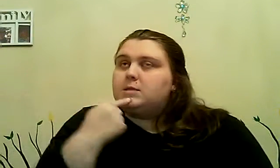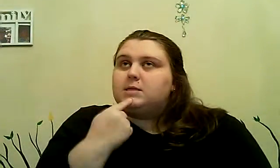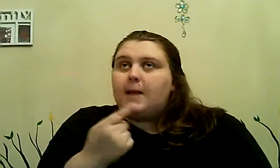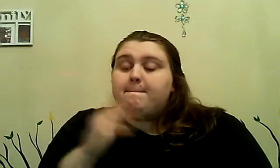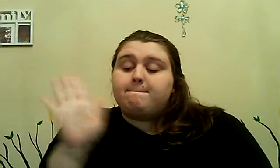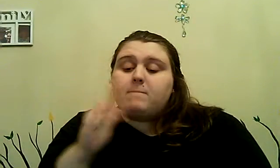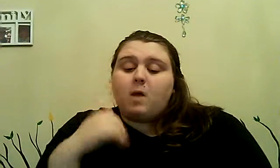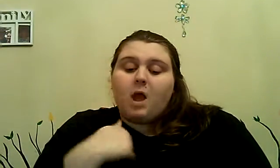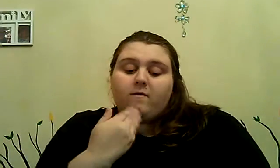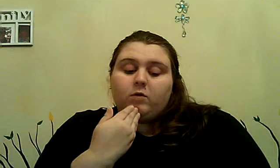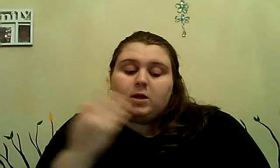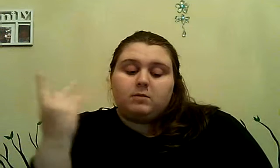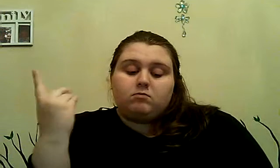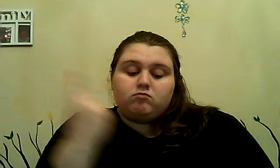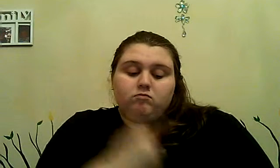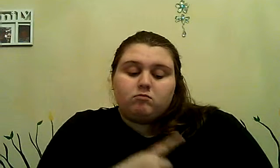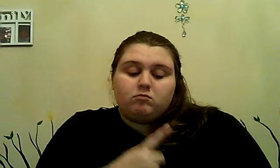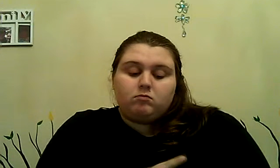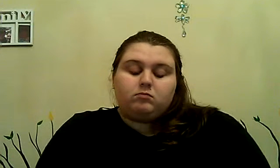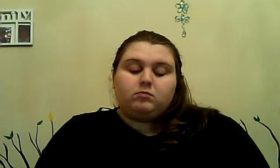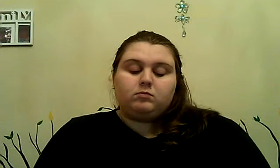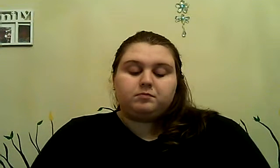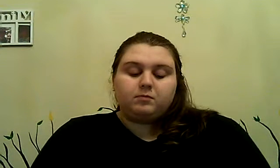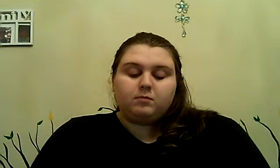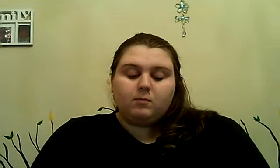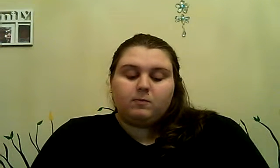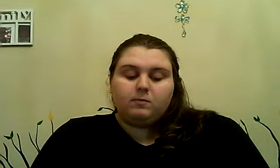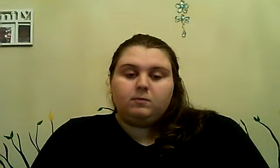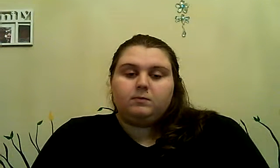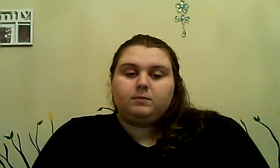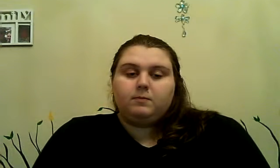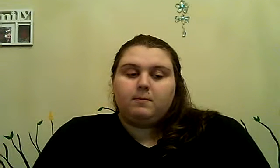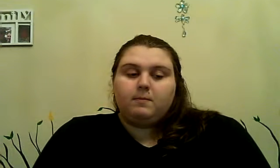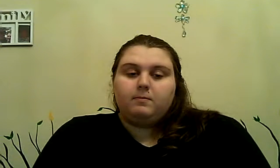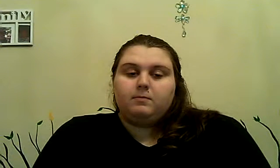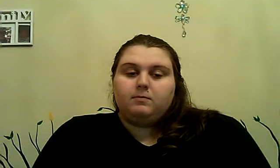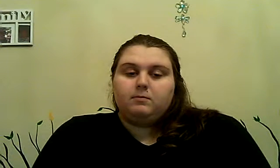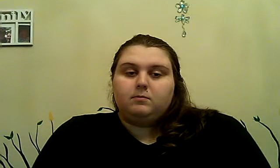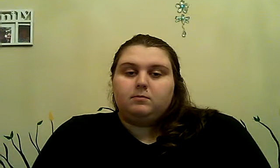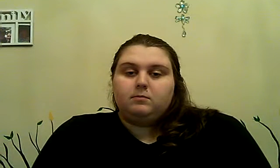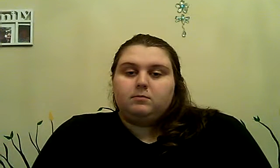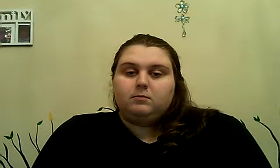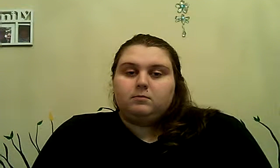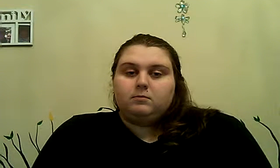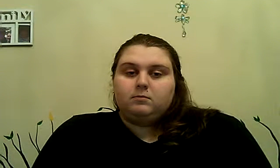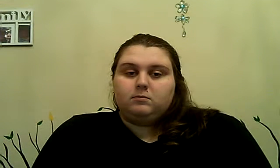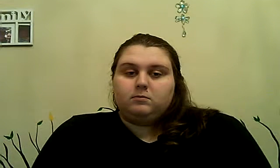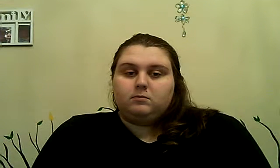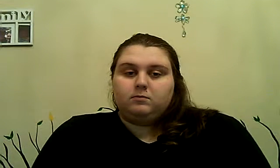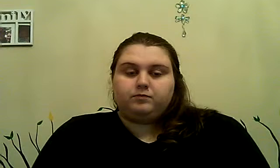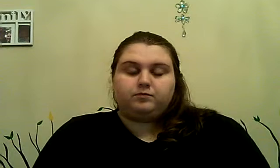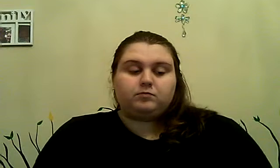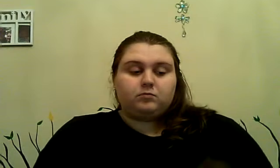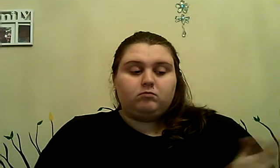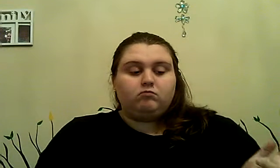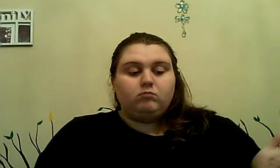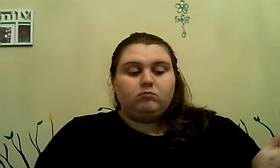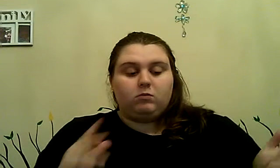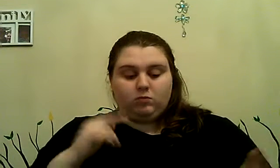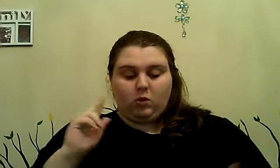day, let the rest of the day be what it may, and be good. And so we turned around the corner, and sure enough,